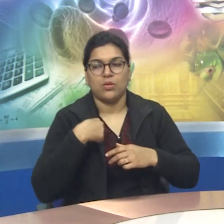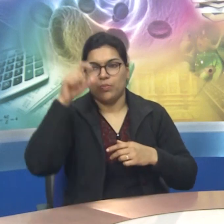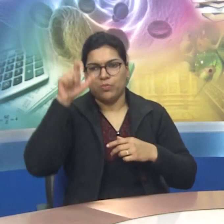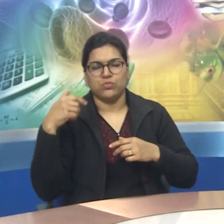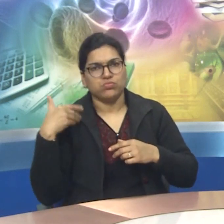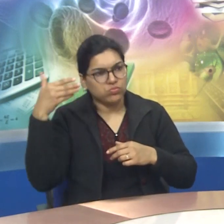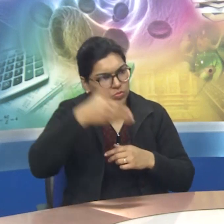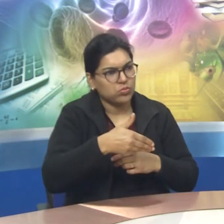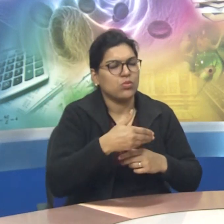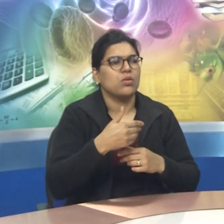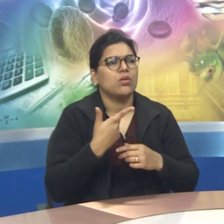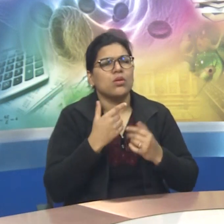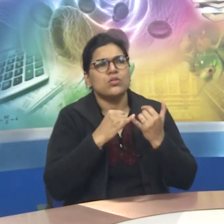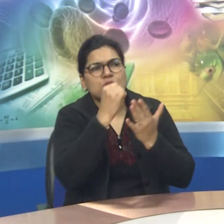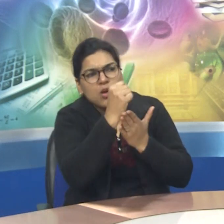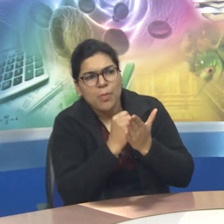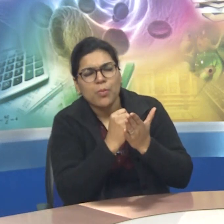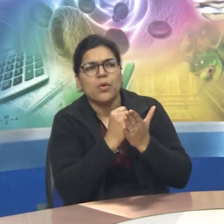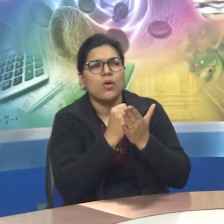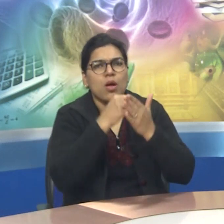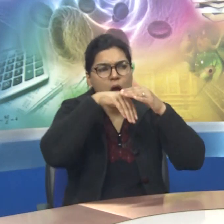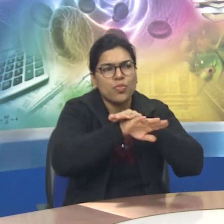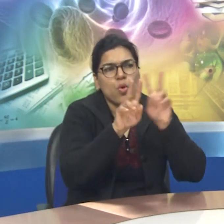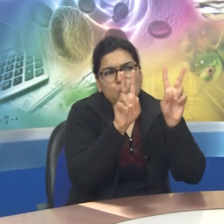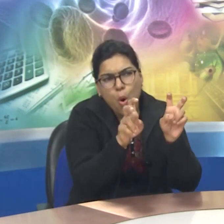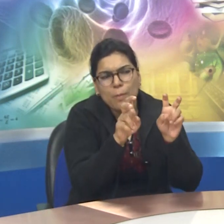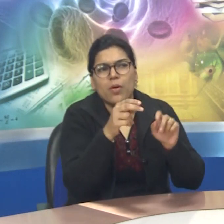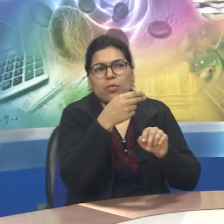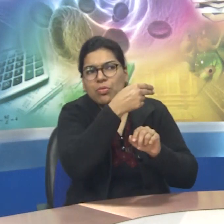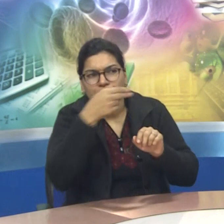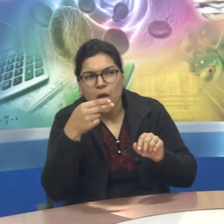This law supports the library staff should provide adequate personal help